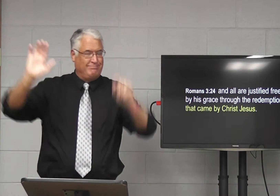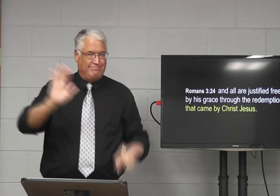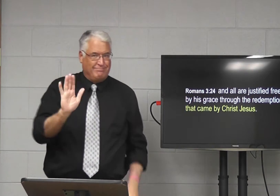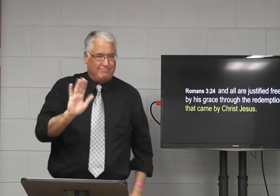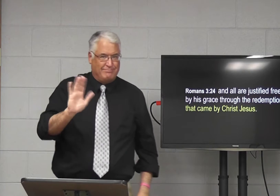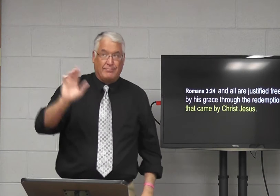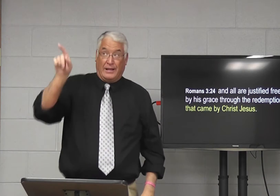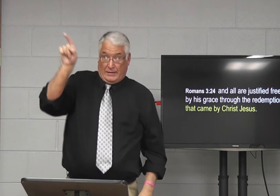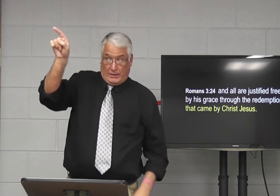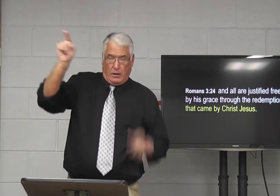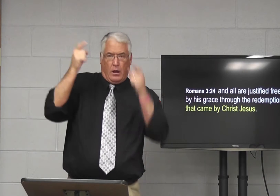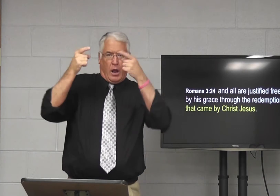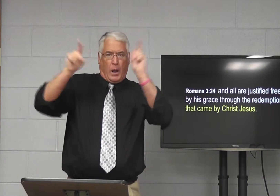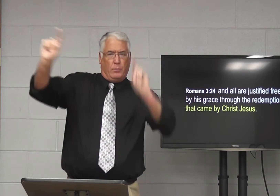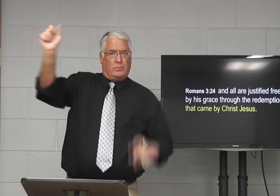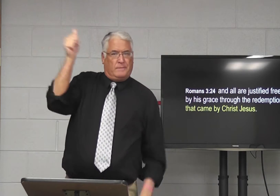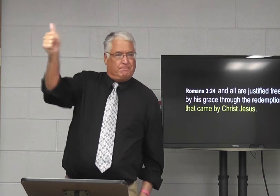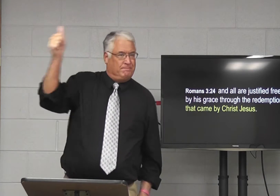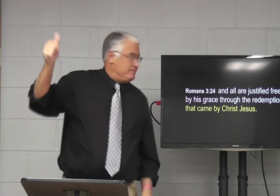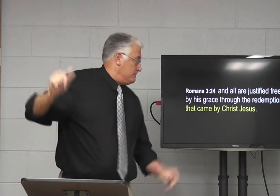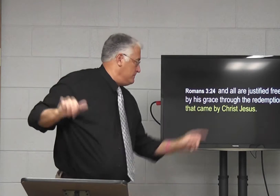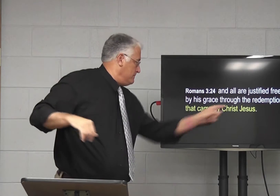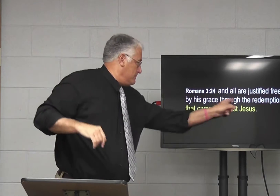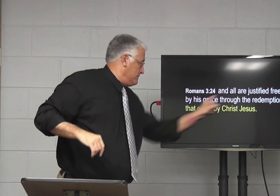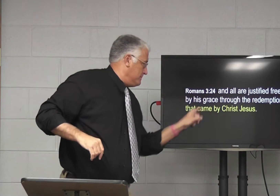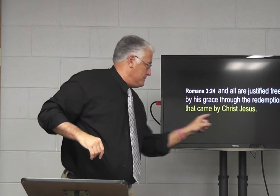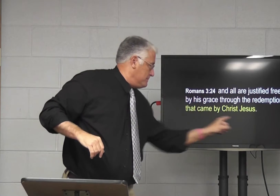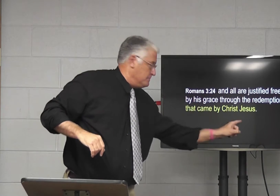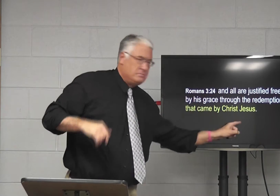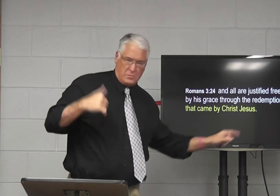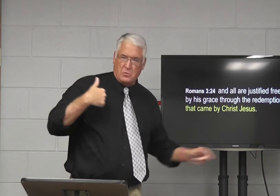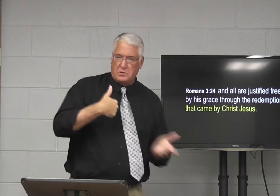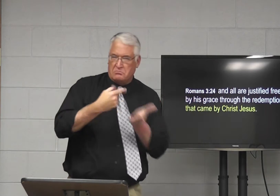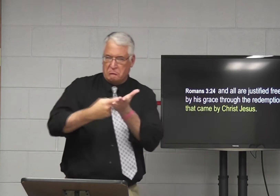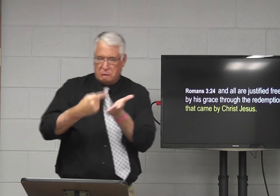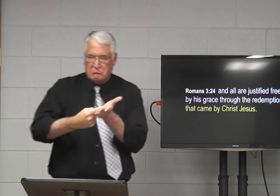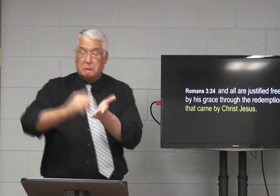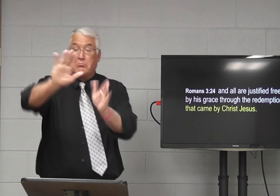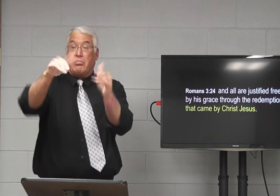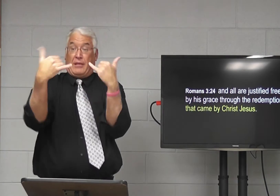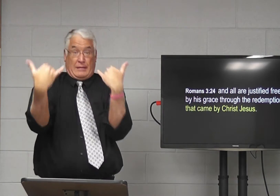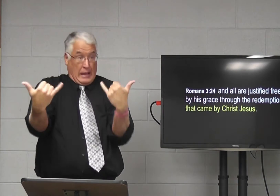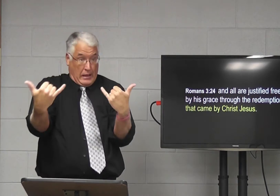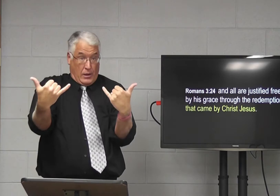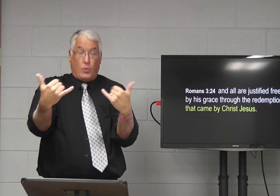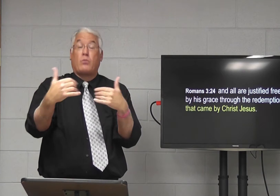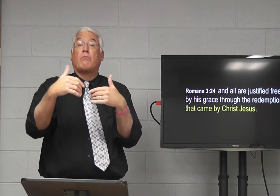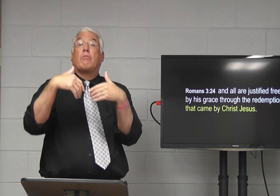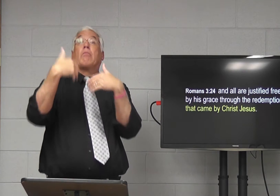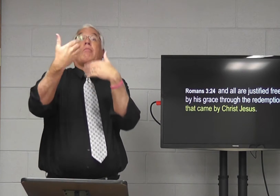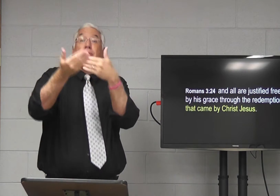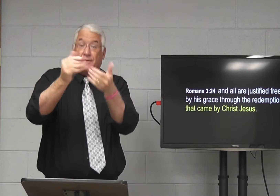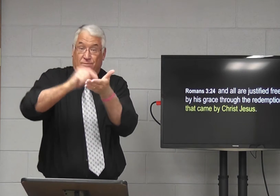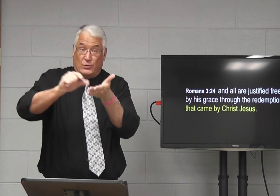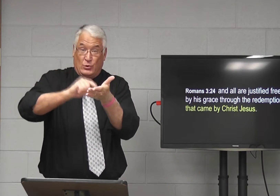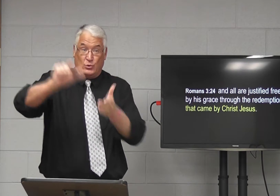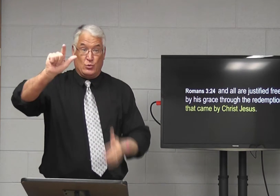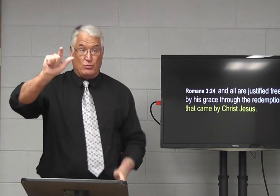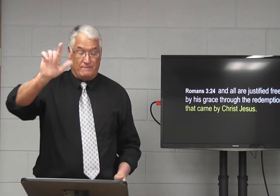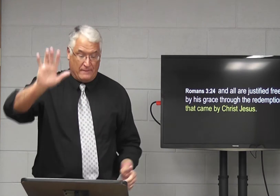work accomplished here on earth. No, God can accomplish that by himself. And we'll discuss that now in this